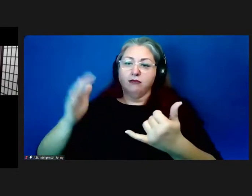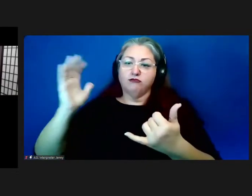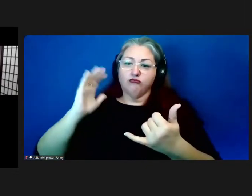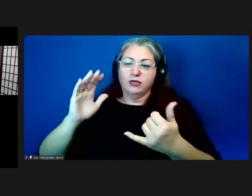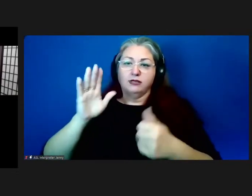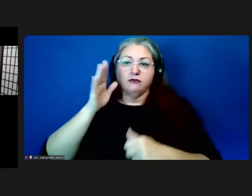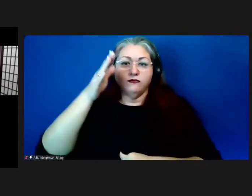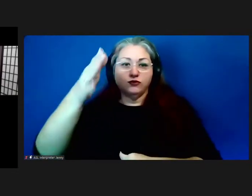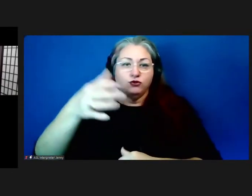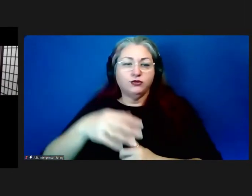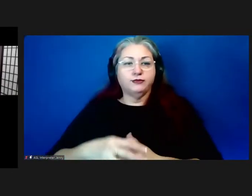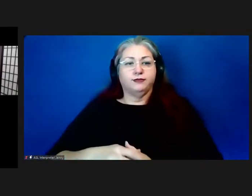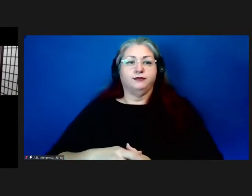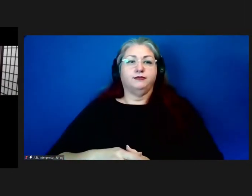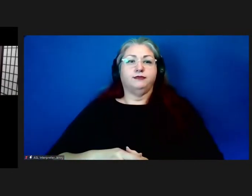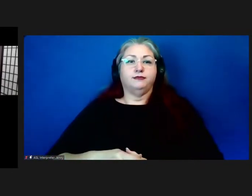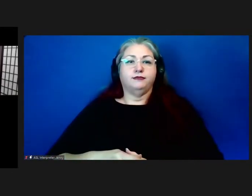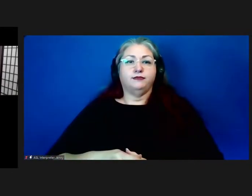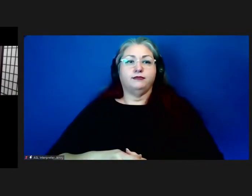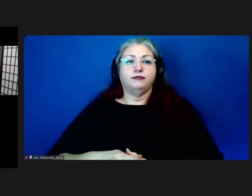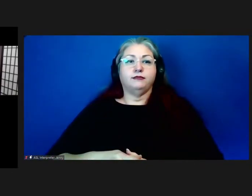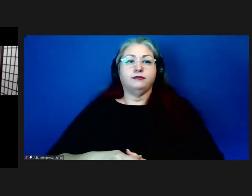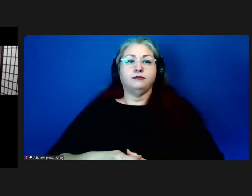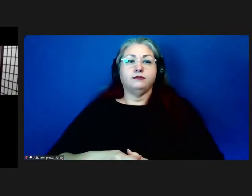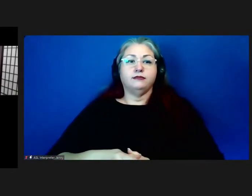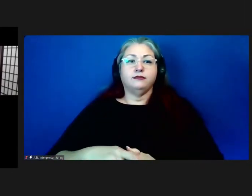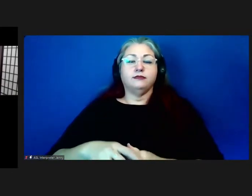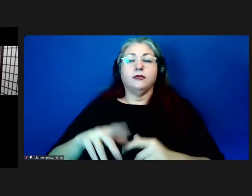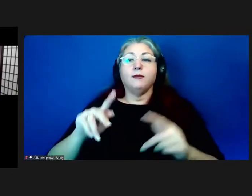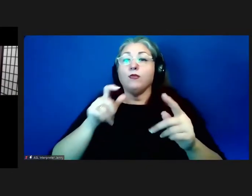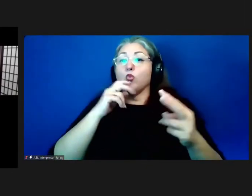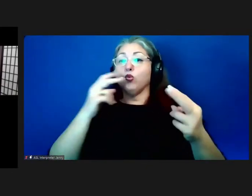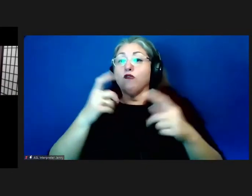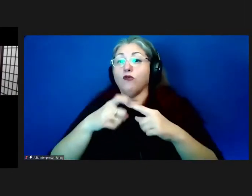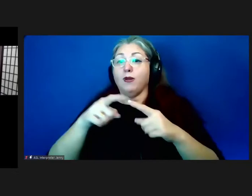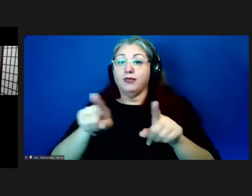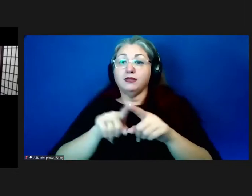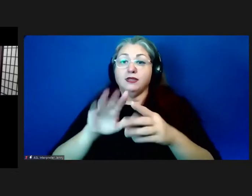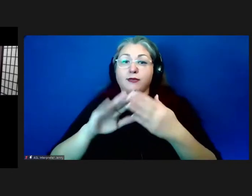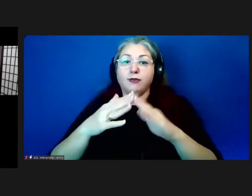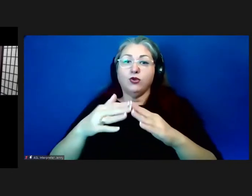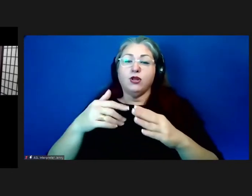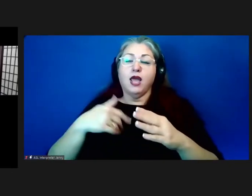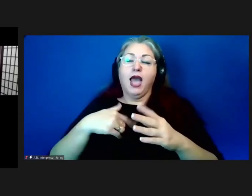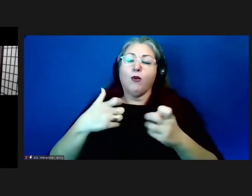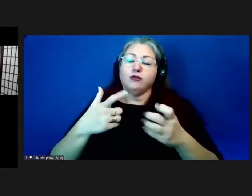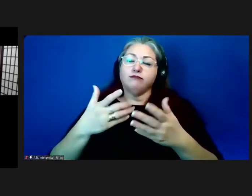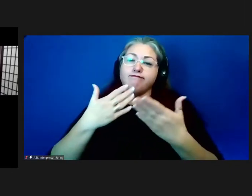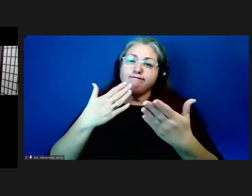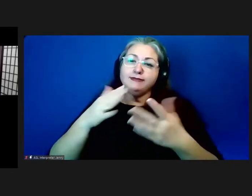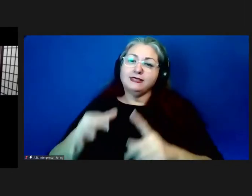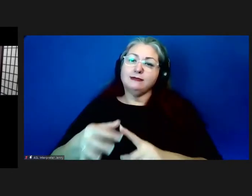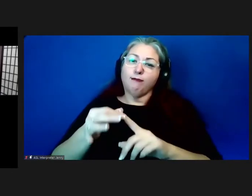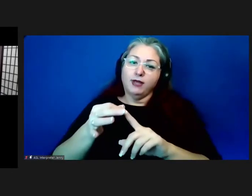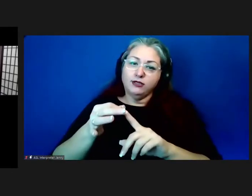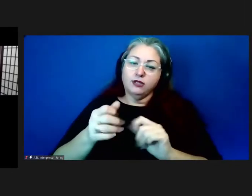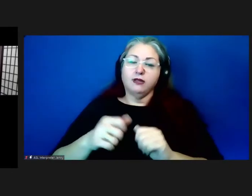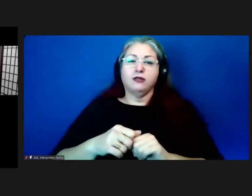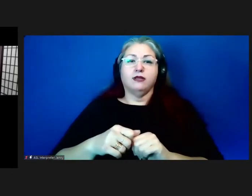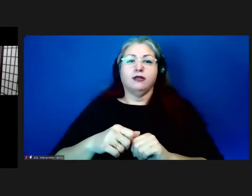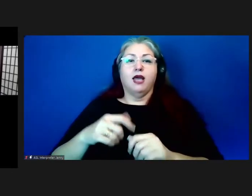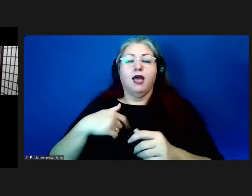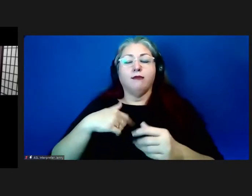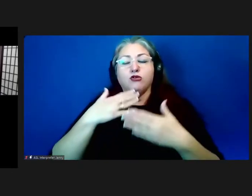future. To any viewers of this talk who are from these communities, I extend my special appreciation to you. I'm